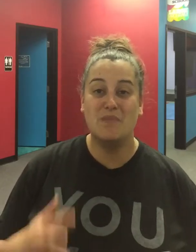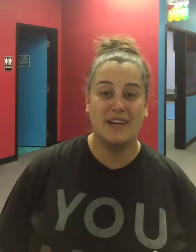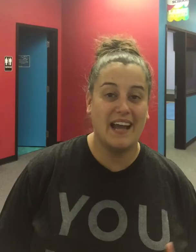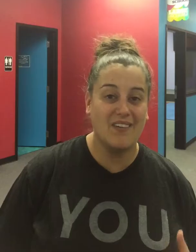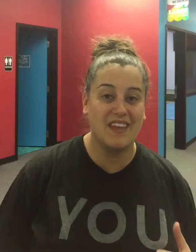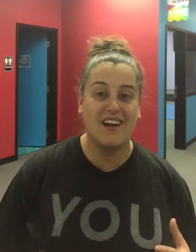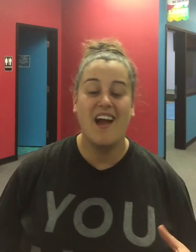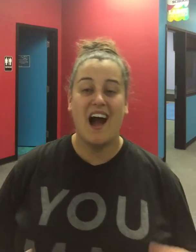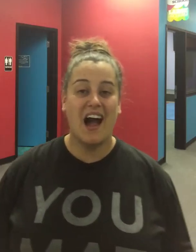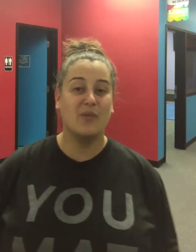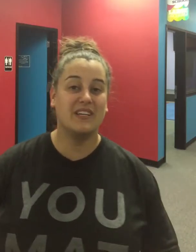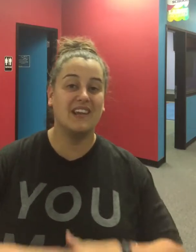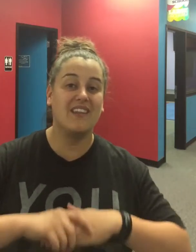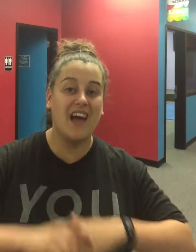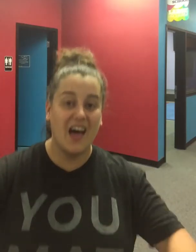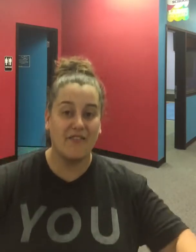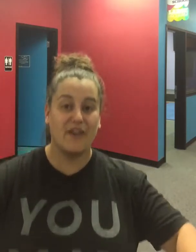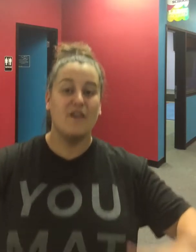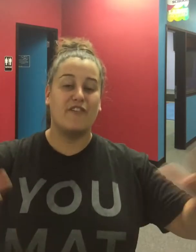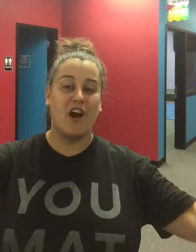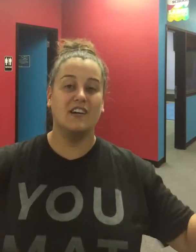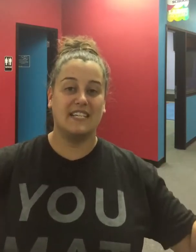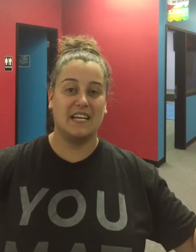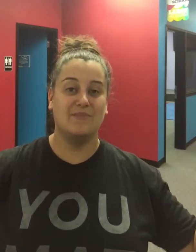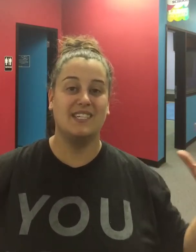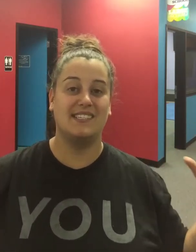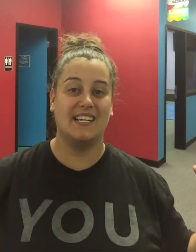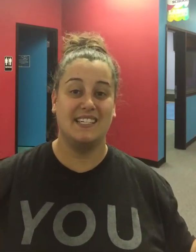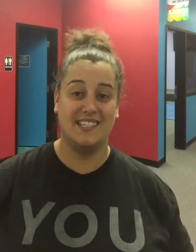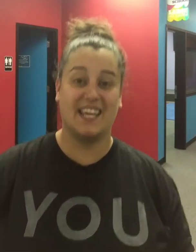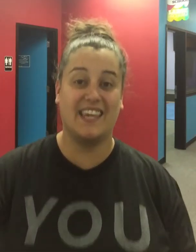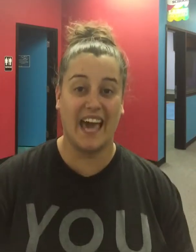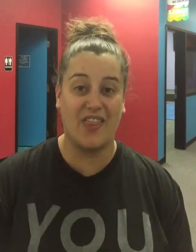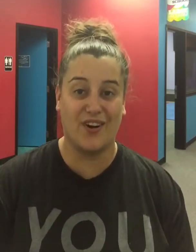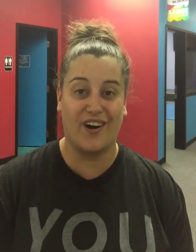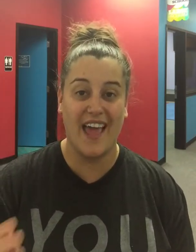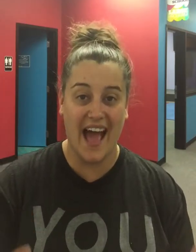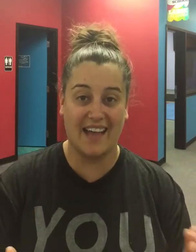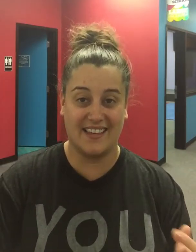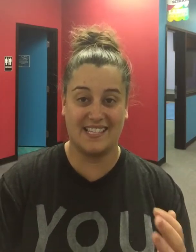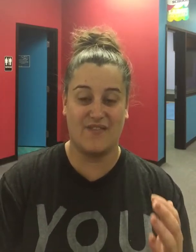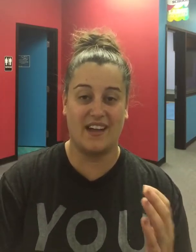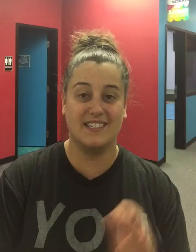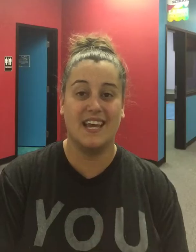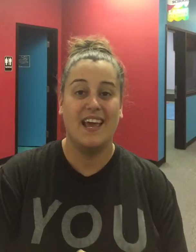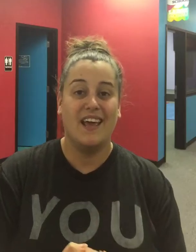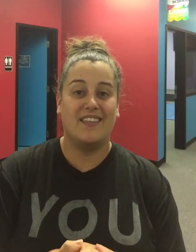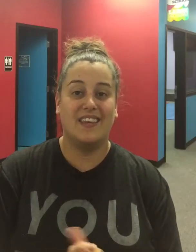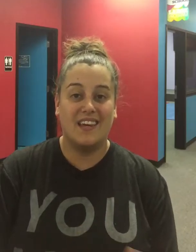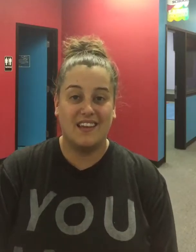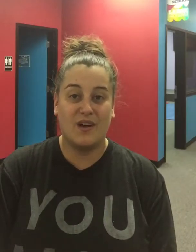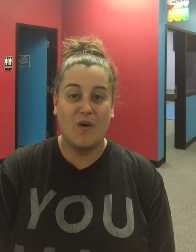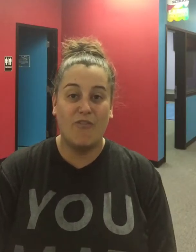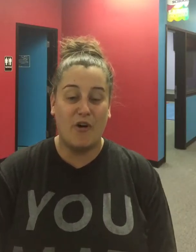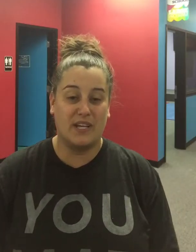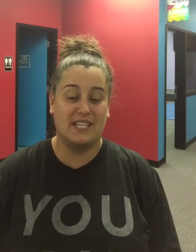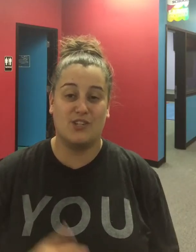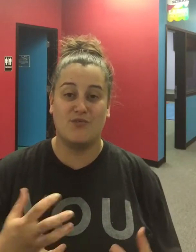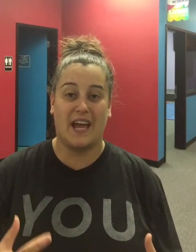put it out there. I would love for our team to sit together at this event. The whole focus is unite,